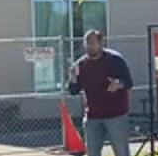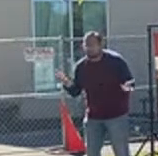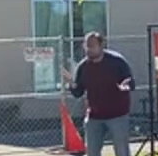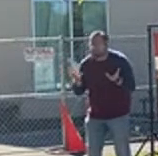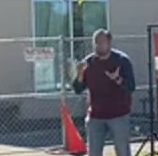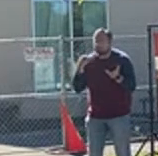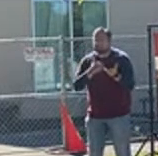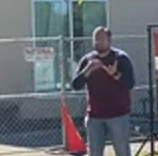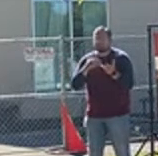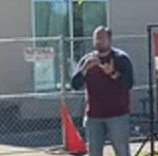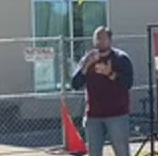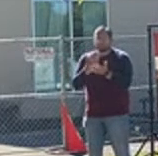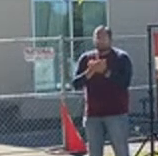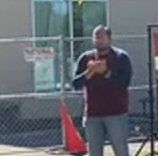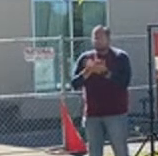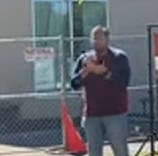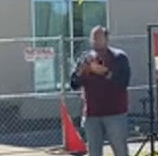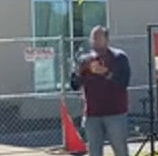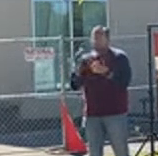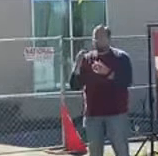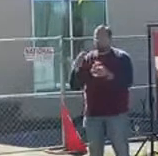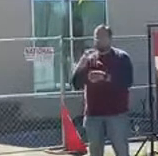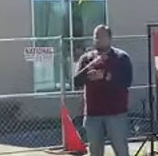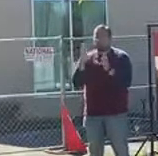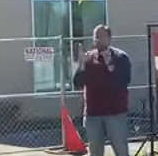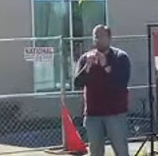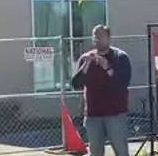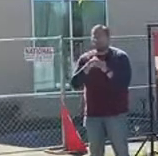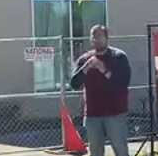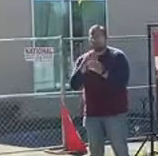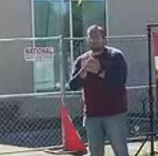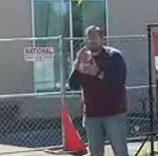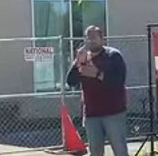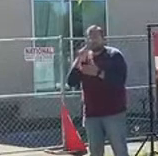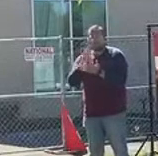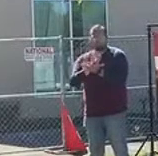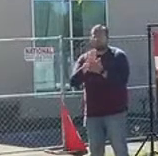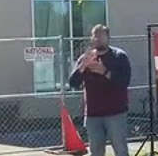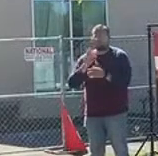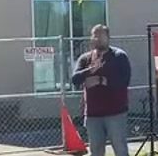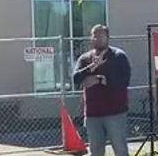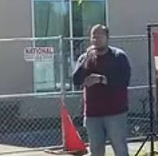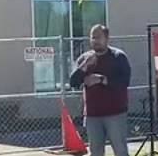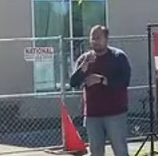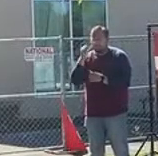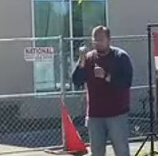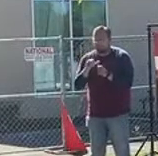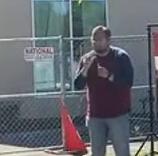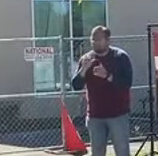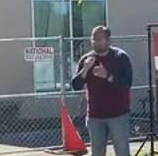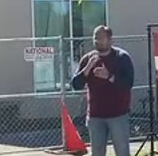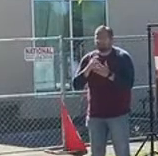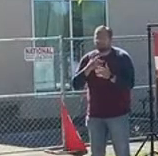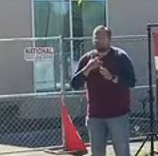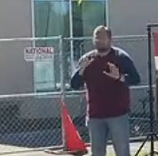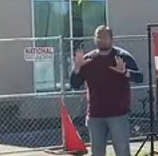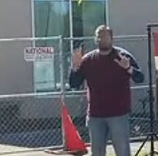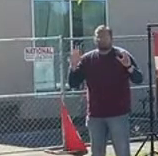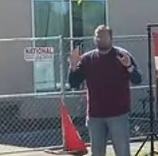committee meeting, which I served on the budget committee for the school board at the time. And I remember just the feeling in the air